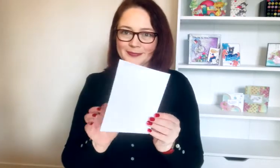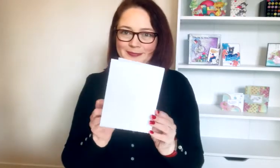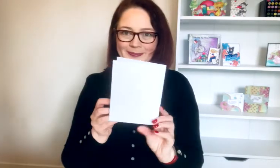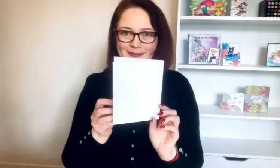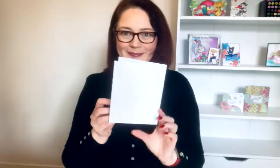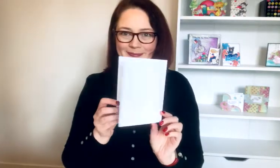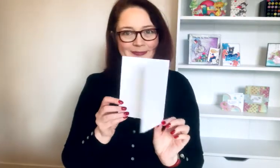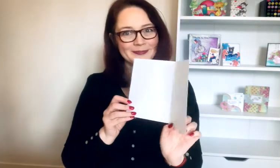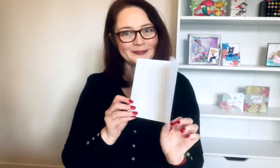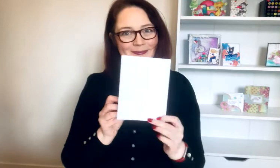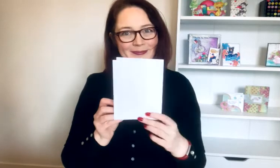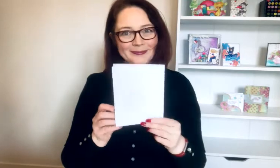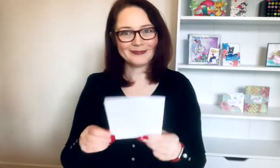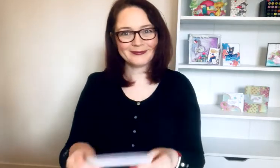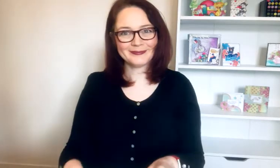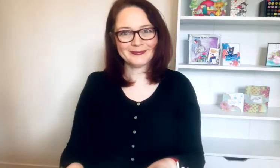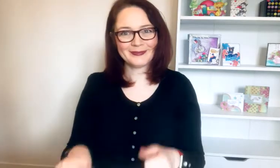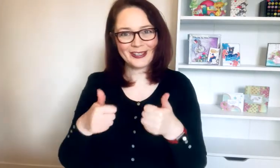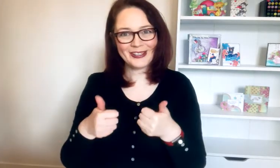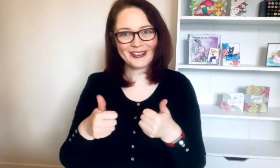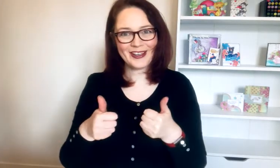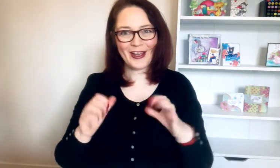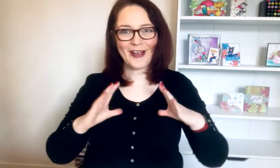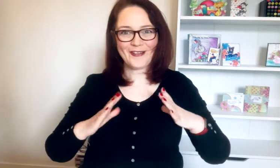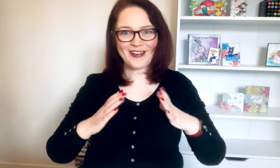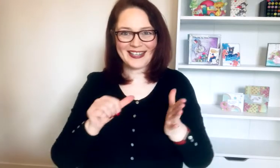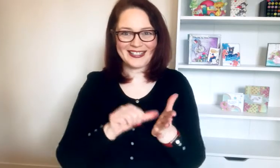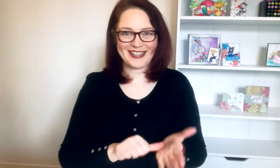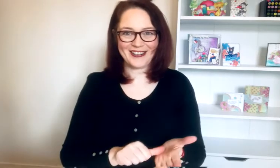So now that we've got everything, let's get started.